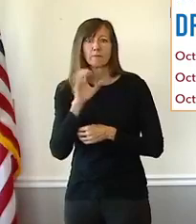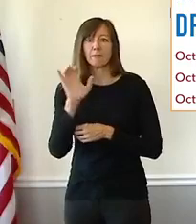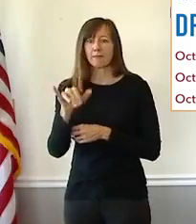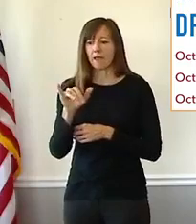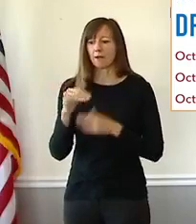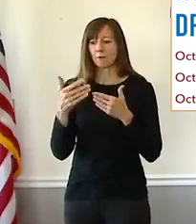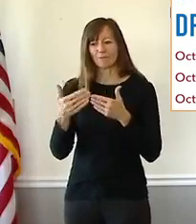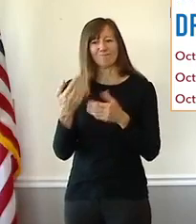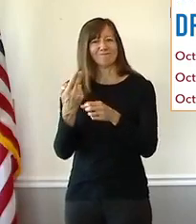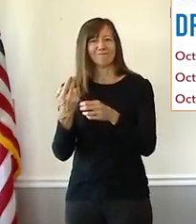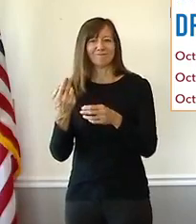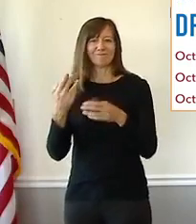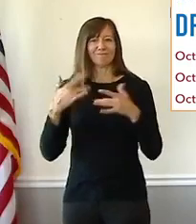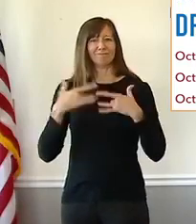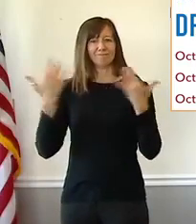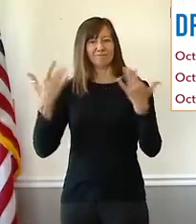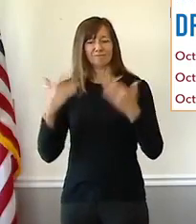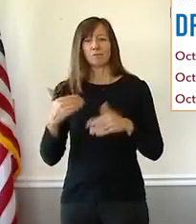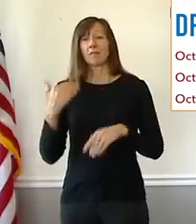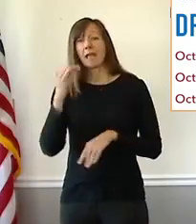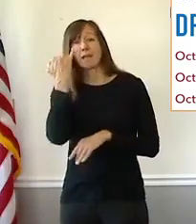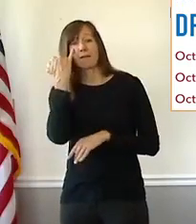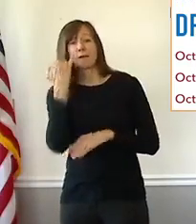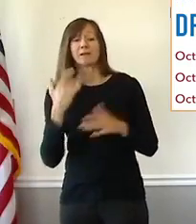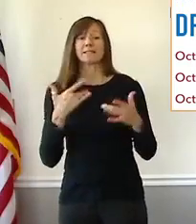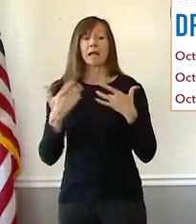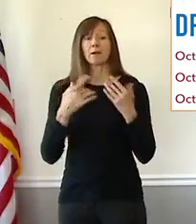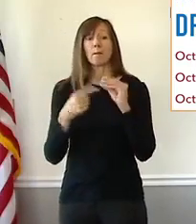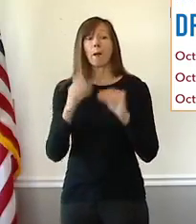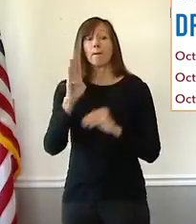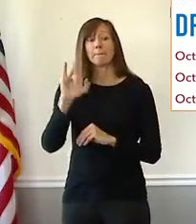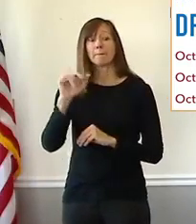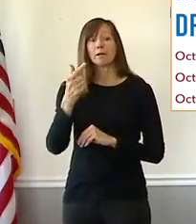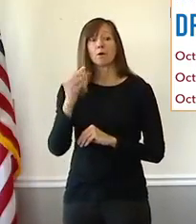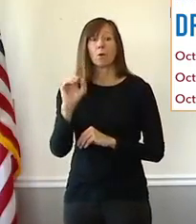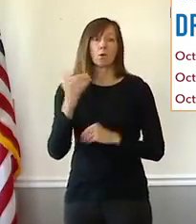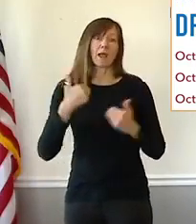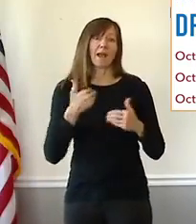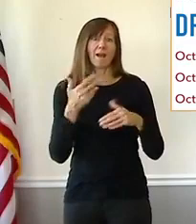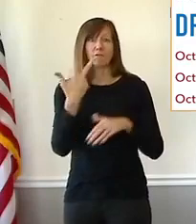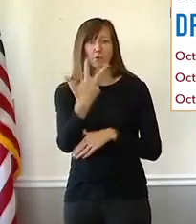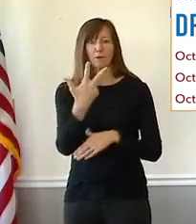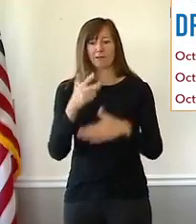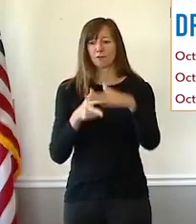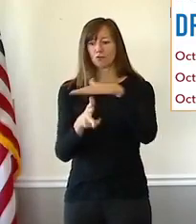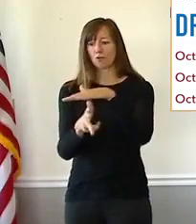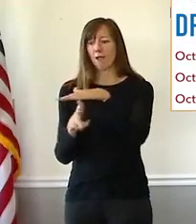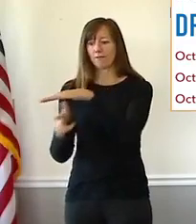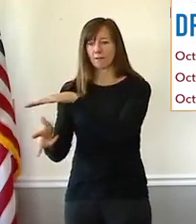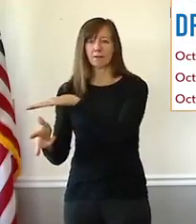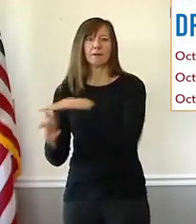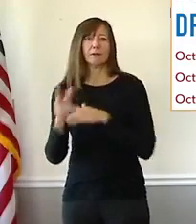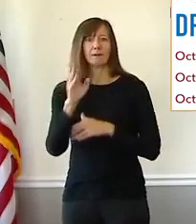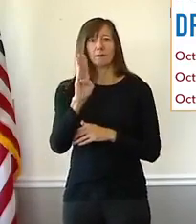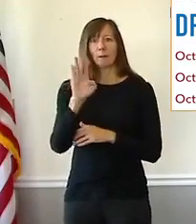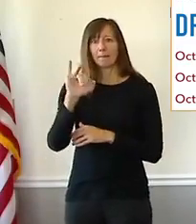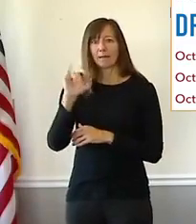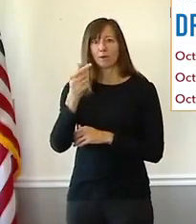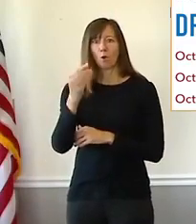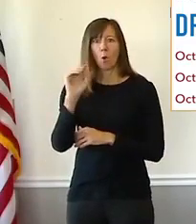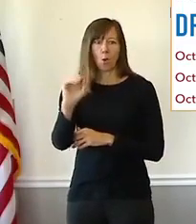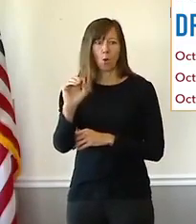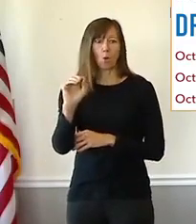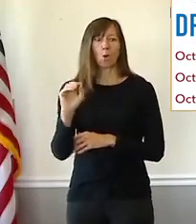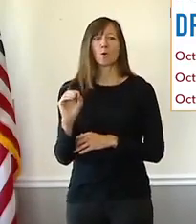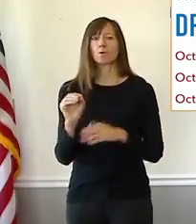fan, we are hosting 3 drive-in bingo events. So get out your trolls.